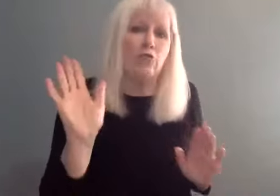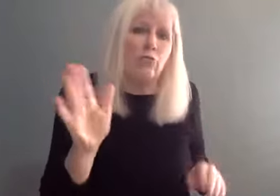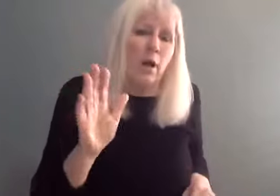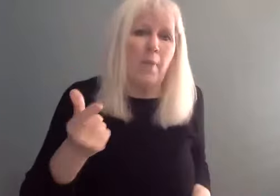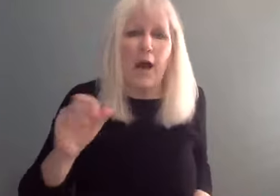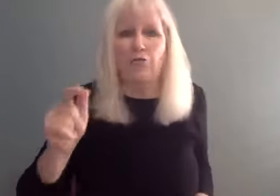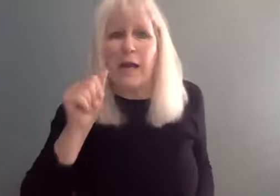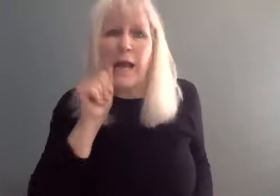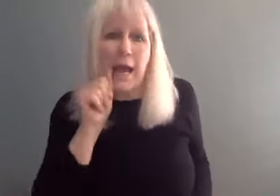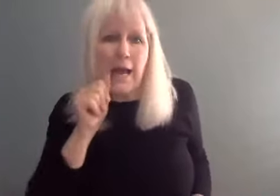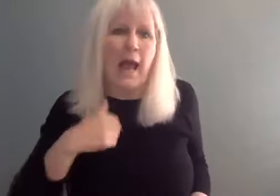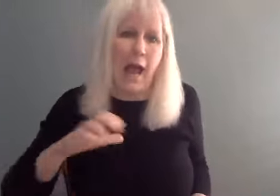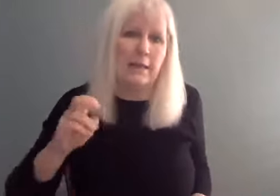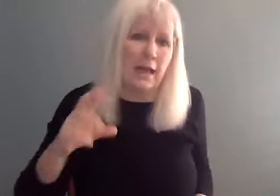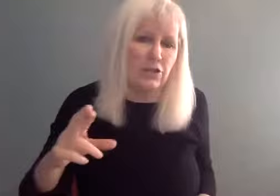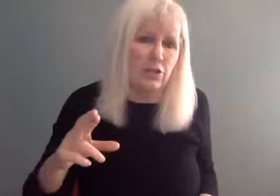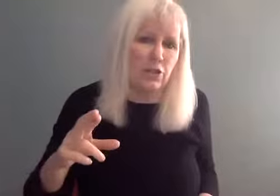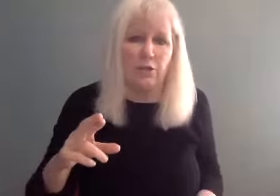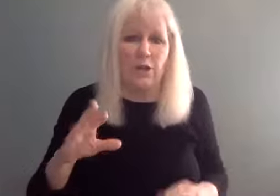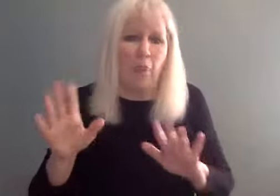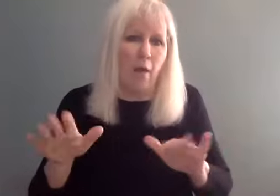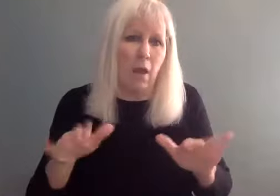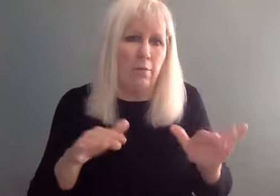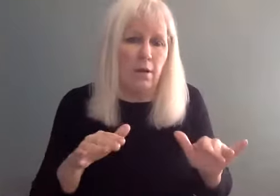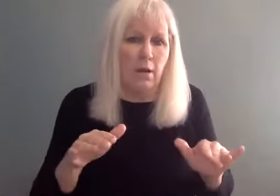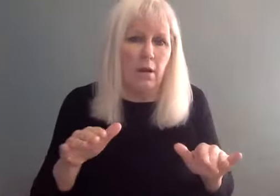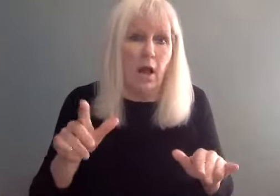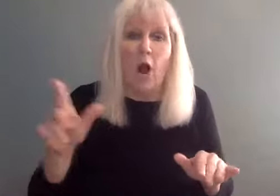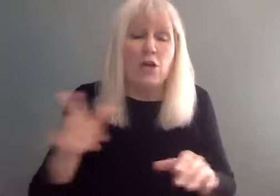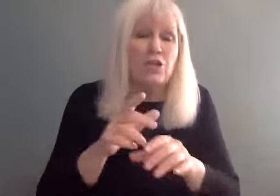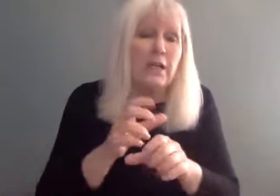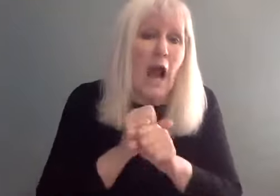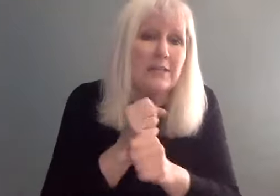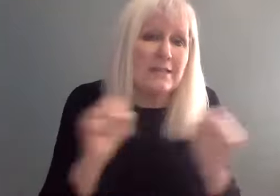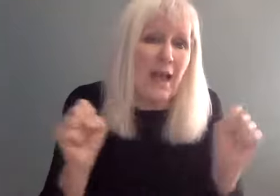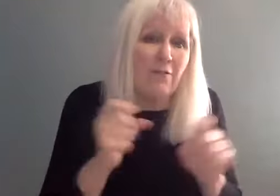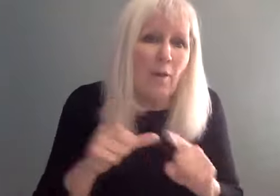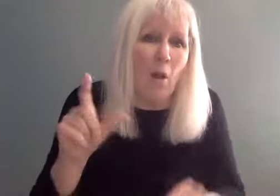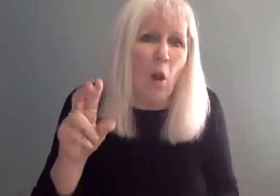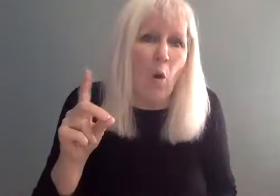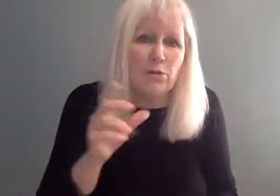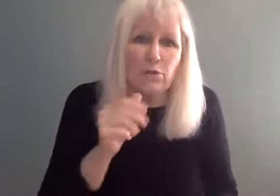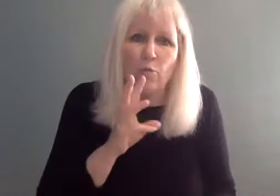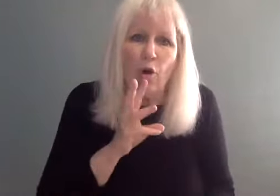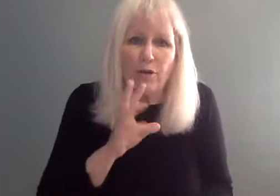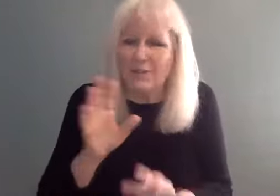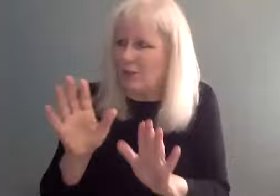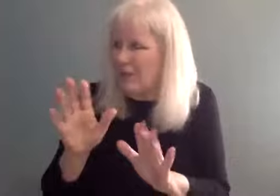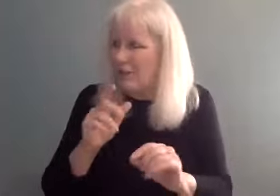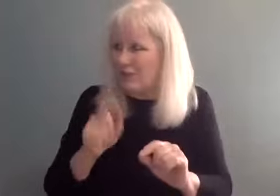Beatrice, who was saved at Lourdes, and I'll get you some Lourdes water. And he said, I just want a meeting, Sharon. I don't get a meeting. So I